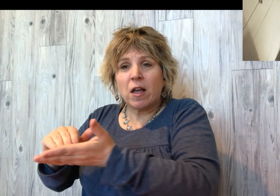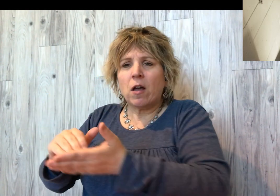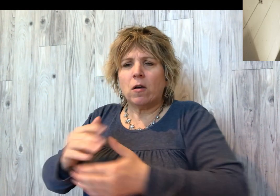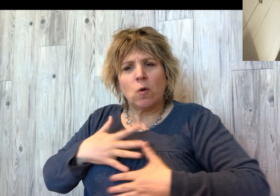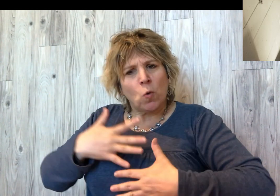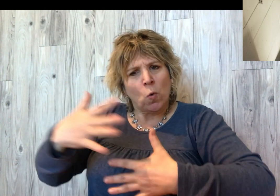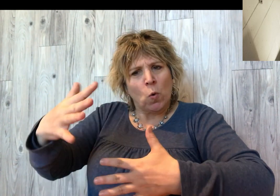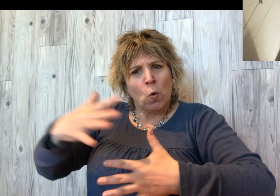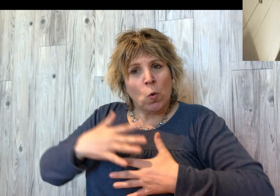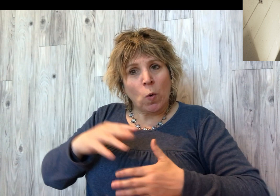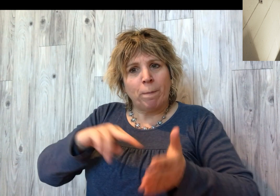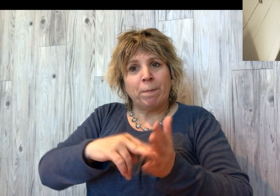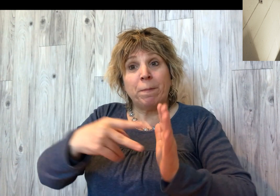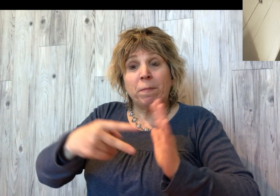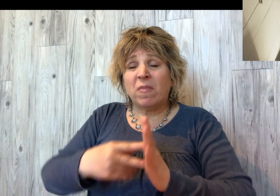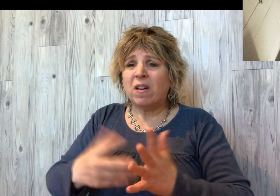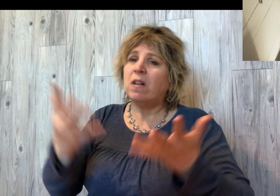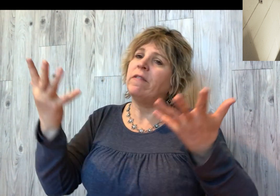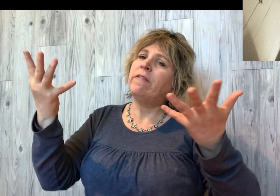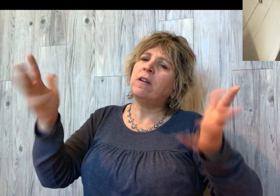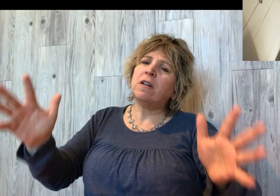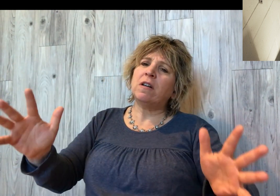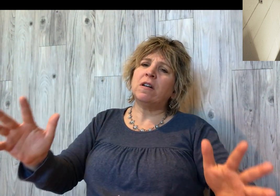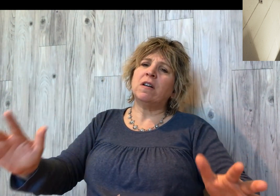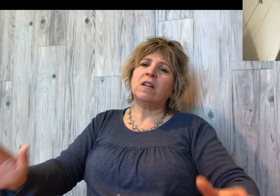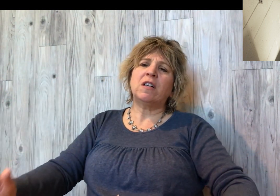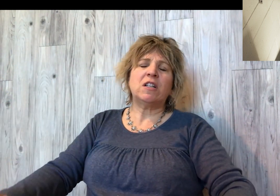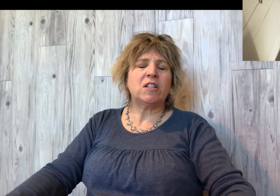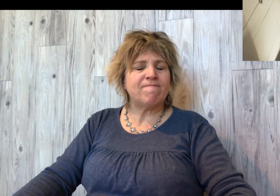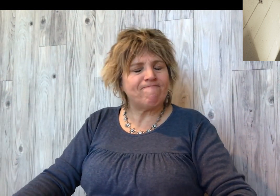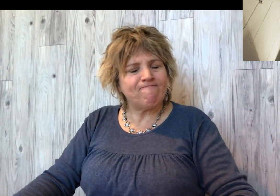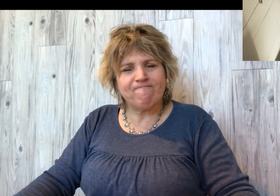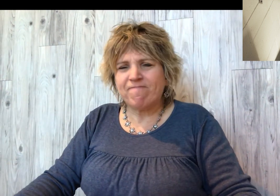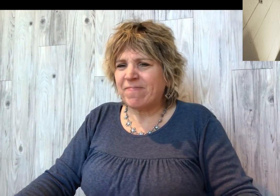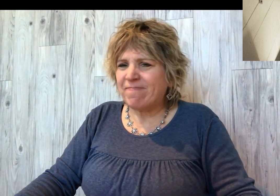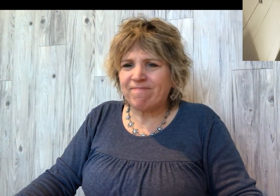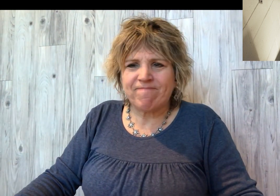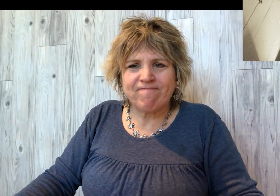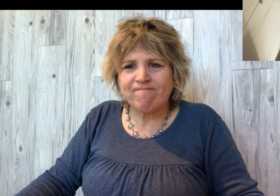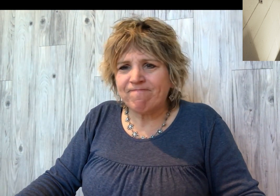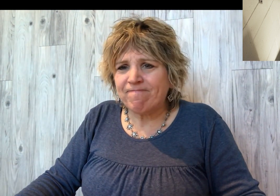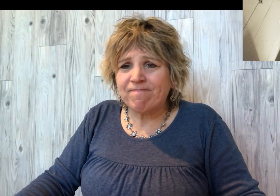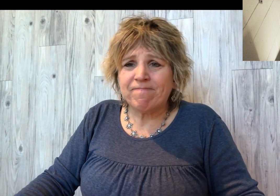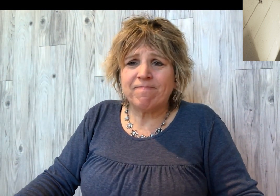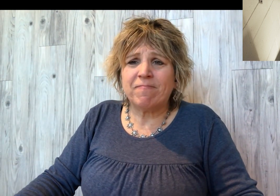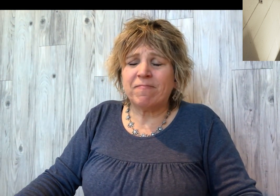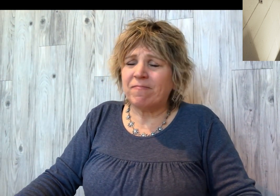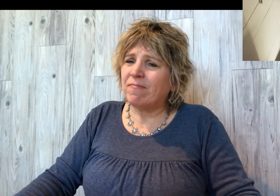One final breath, and it was finished.